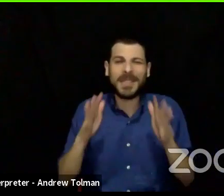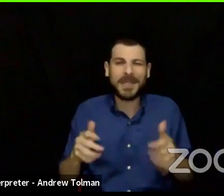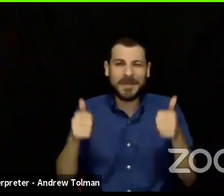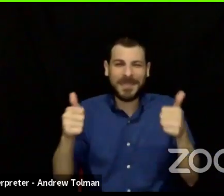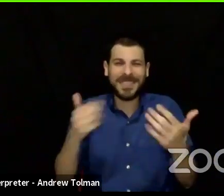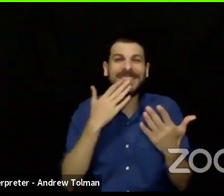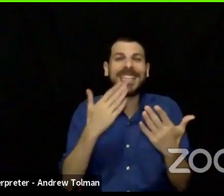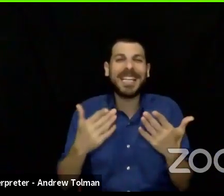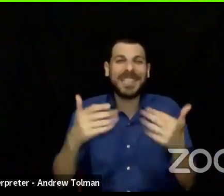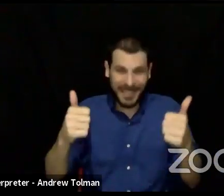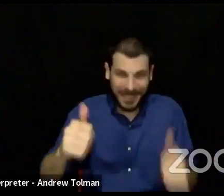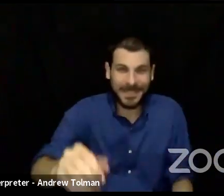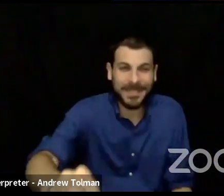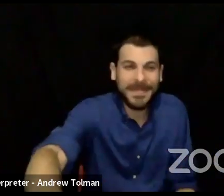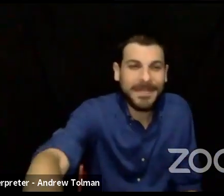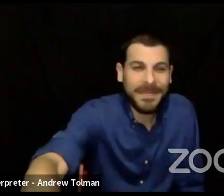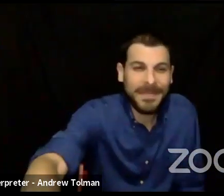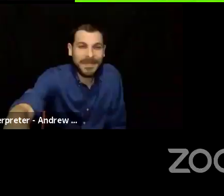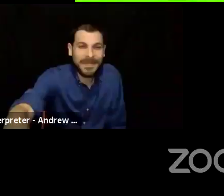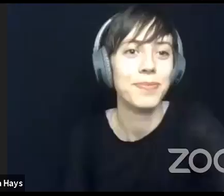for having me. It's good to be here with you.